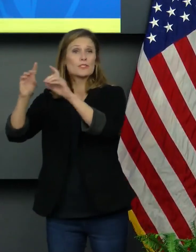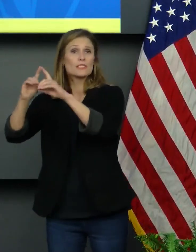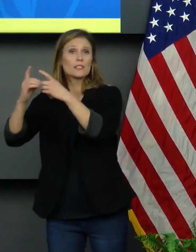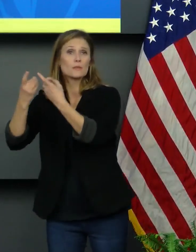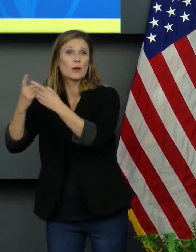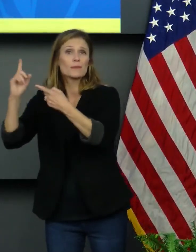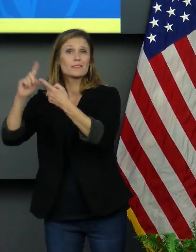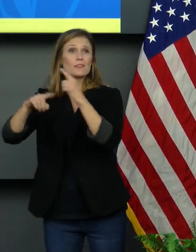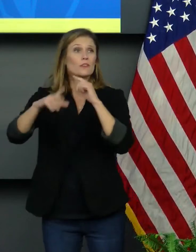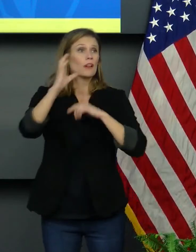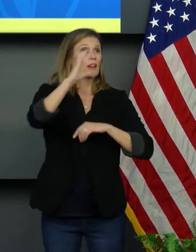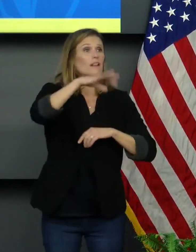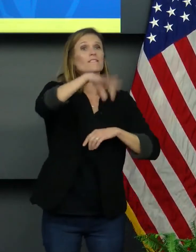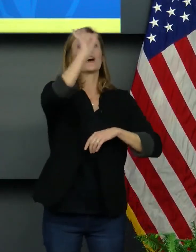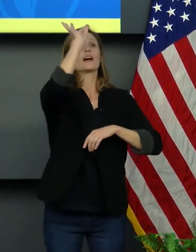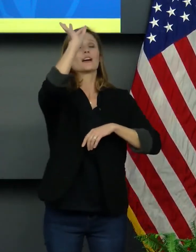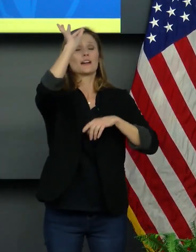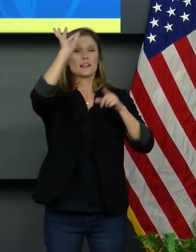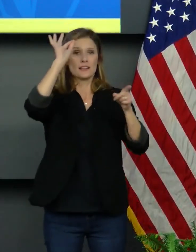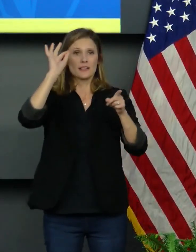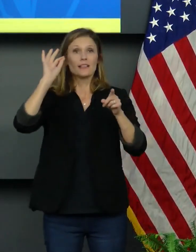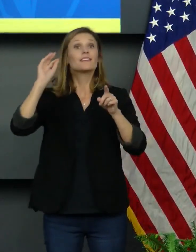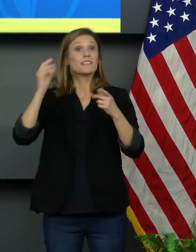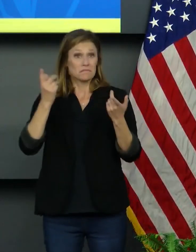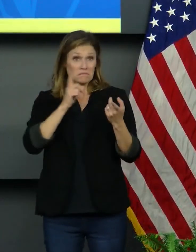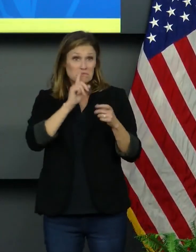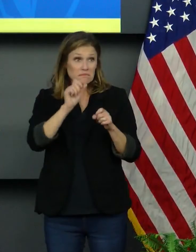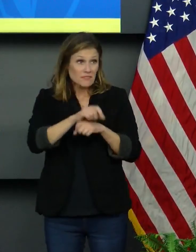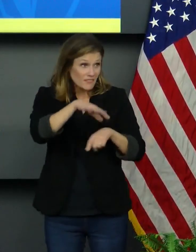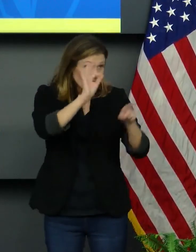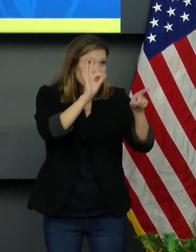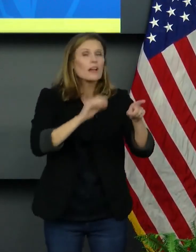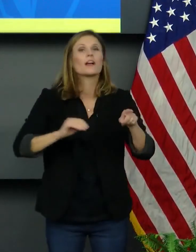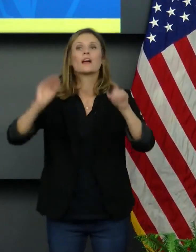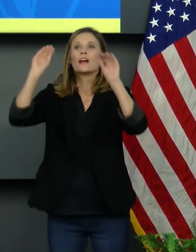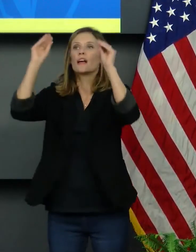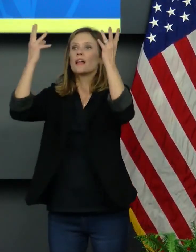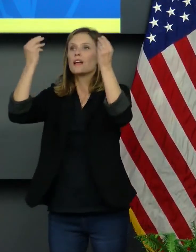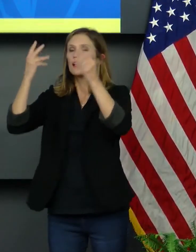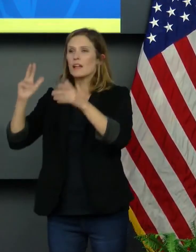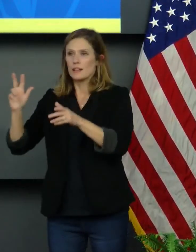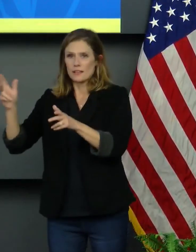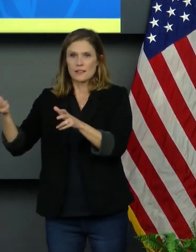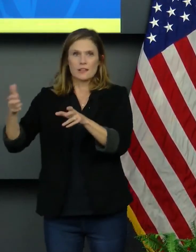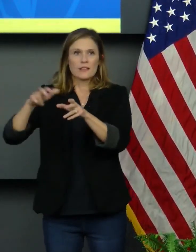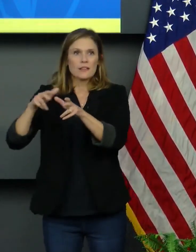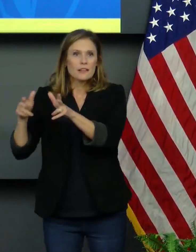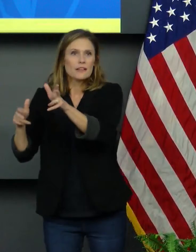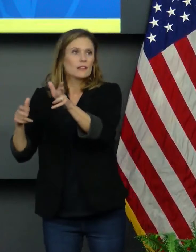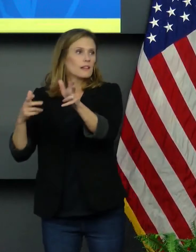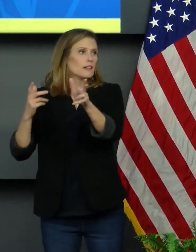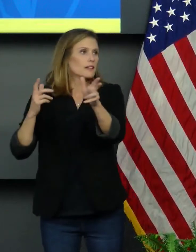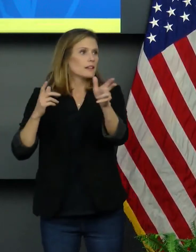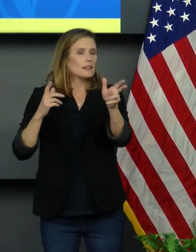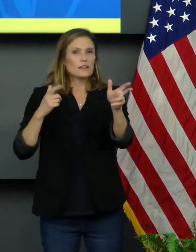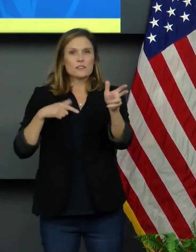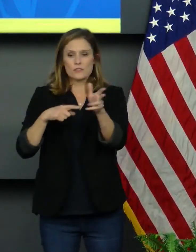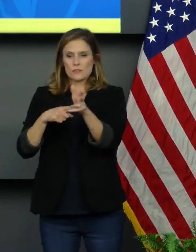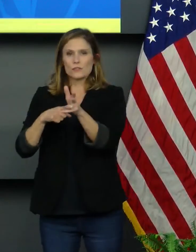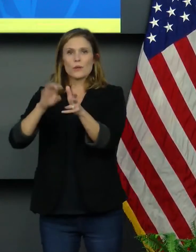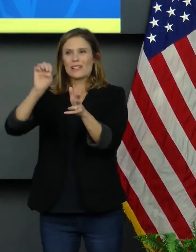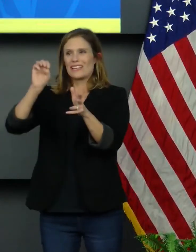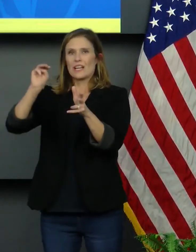to. Then the ambulances roll up, and there's no place in the emergency room to put them. So the